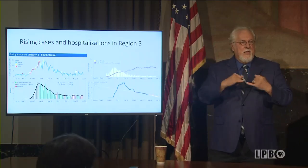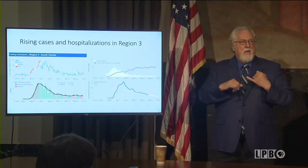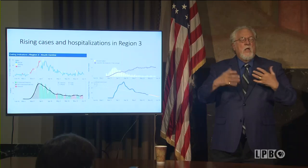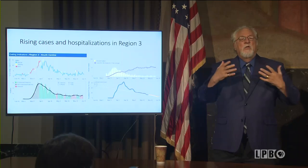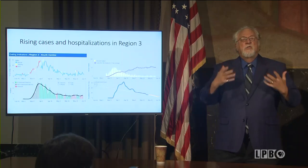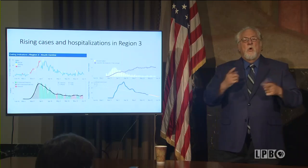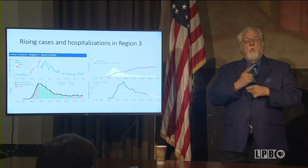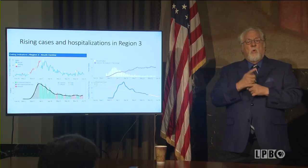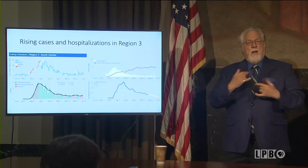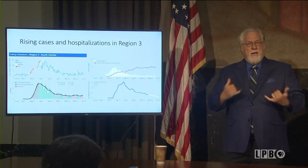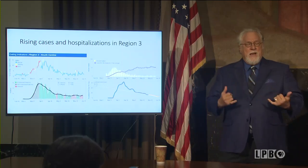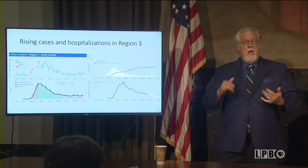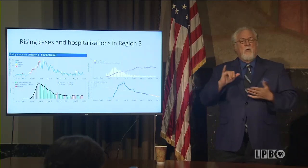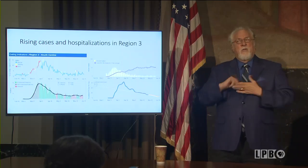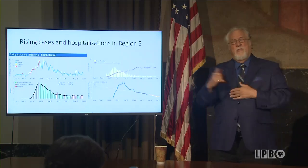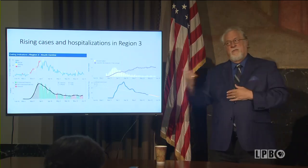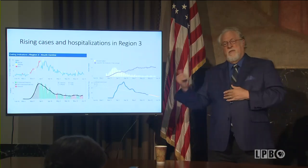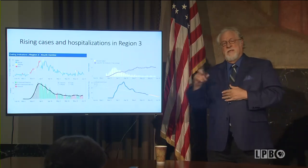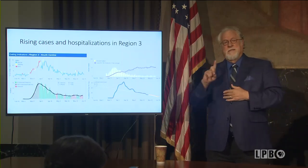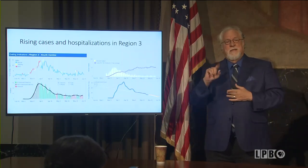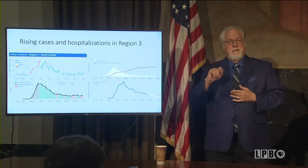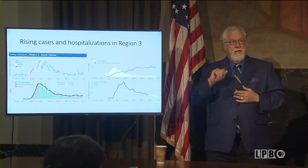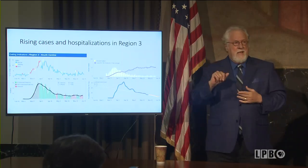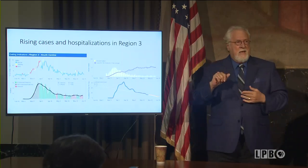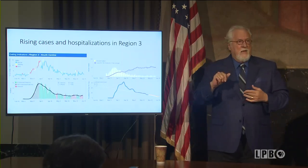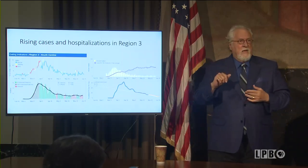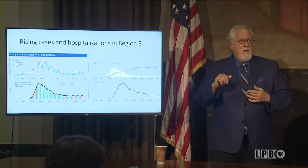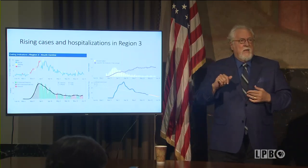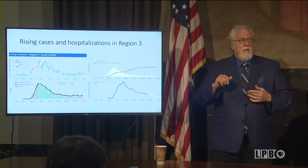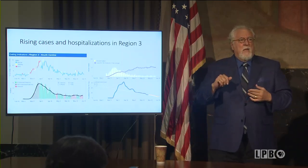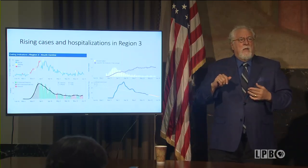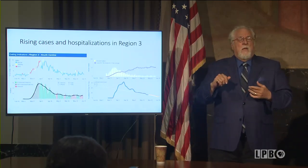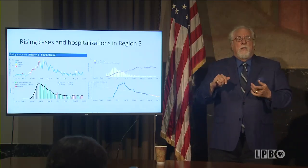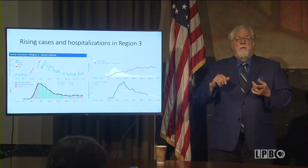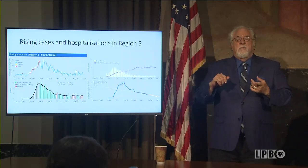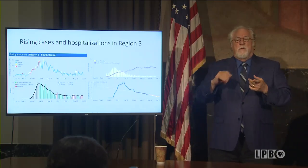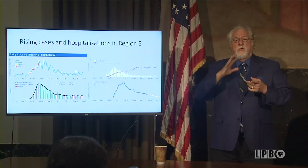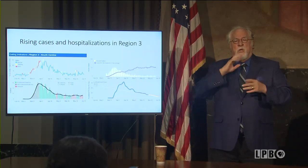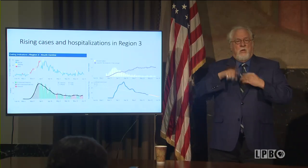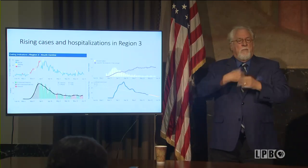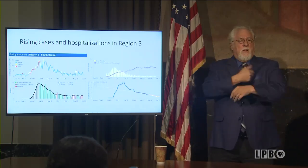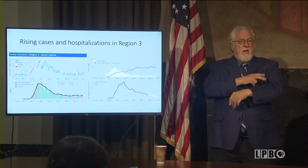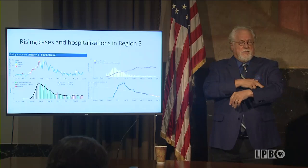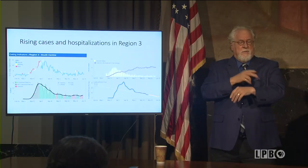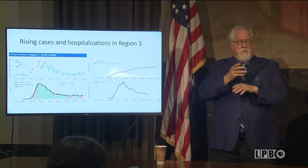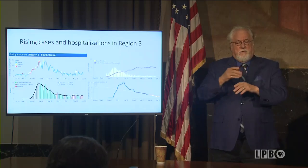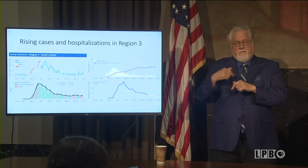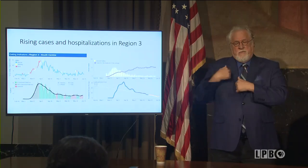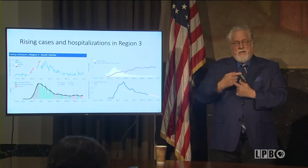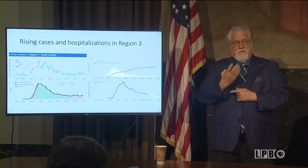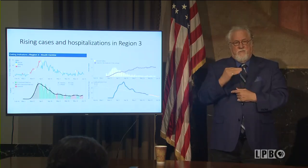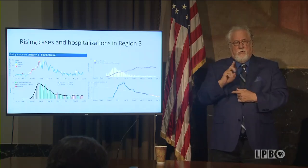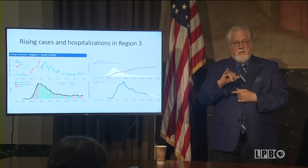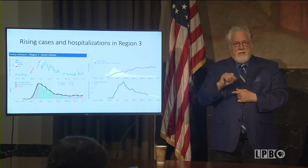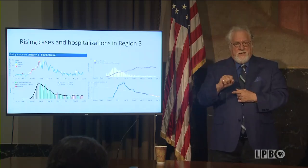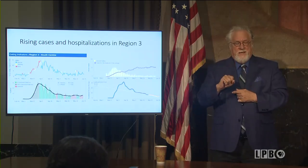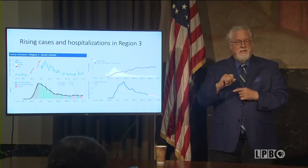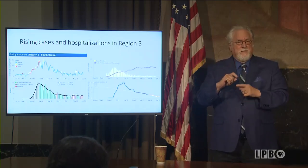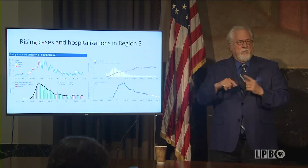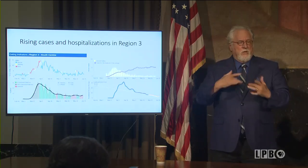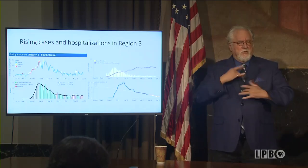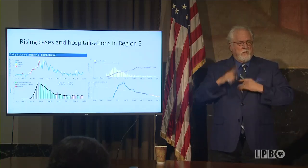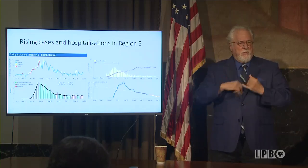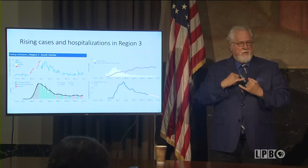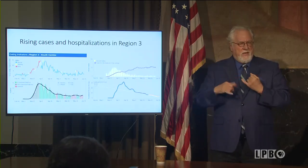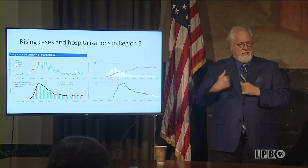So right now, that data, again, I would still classify hospitalizations as over 14 days decreasing. What I'm concerned about is the last couple of days.